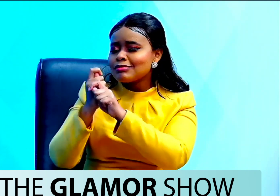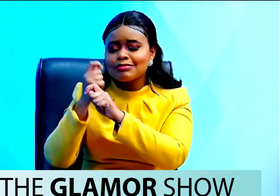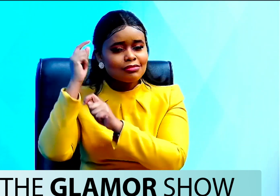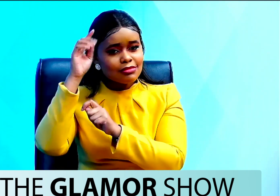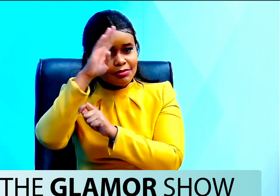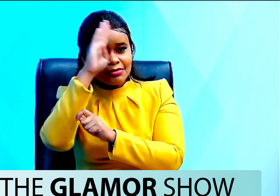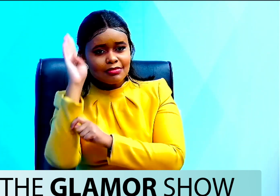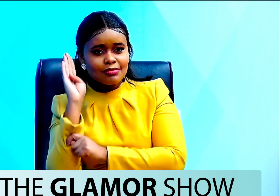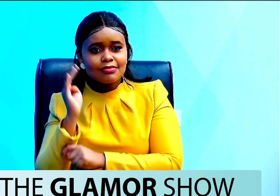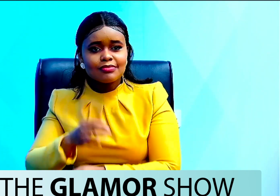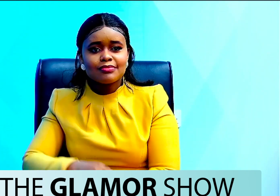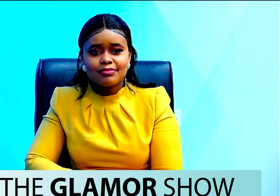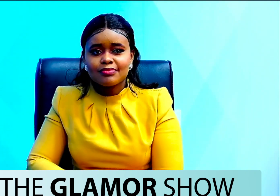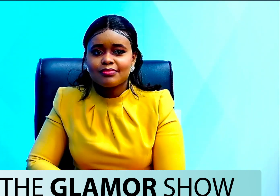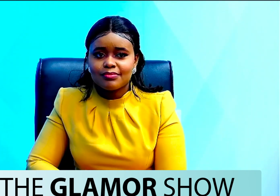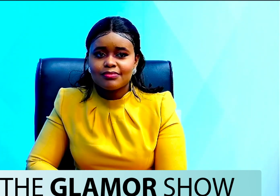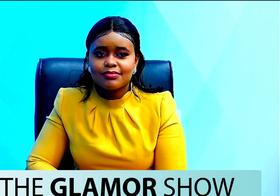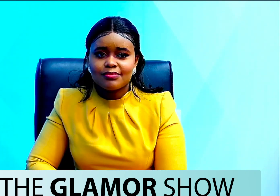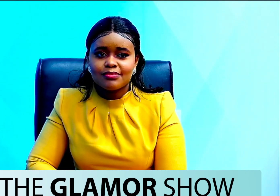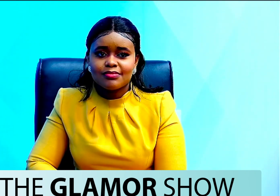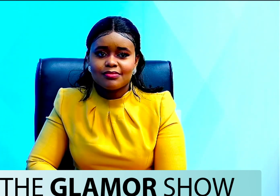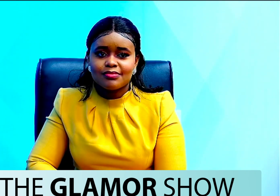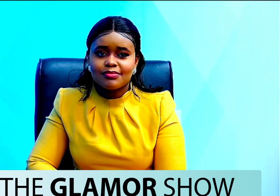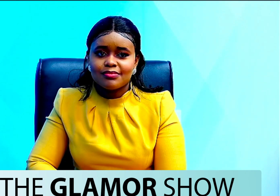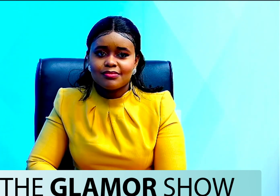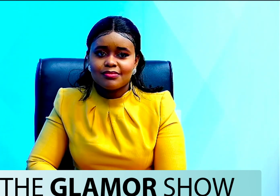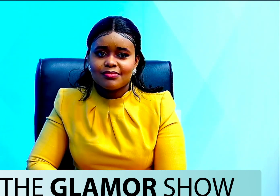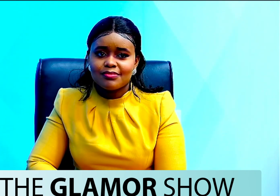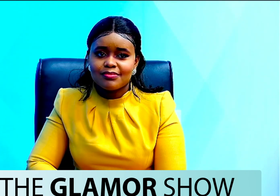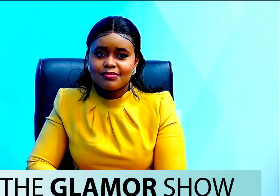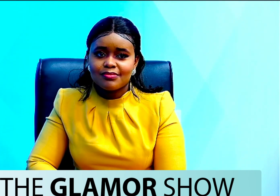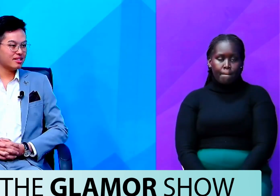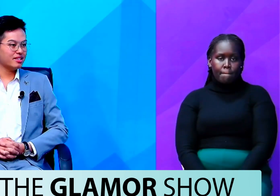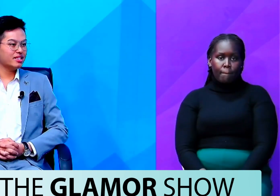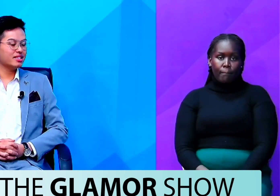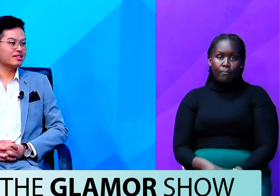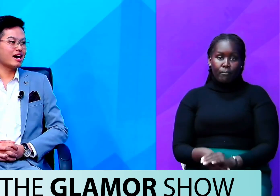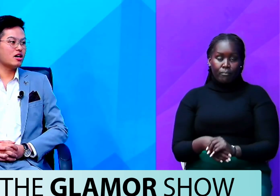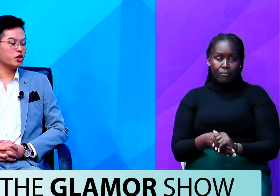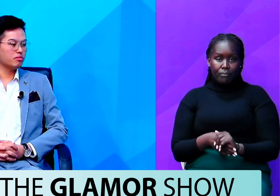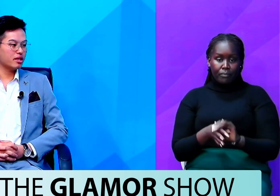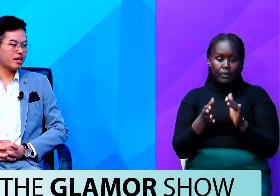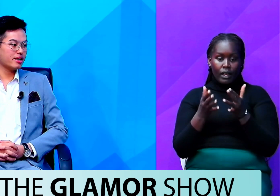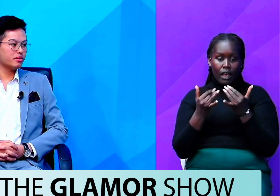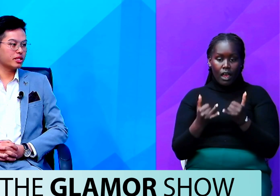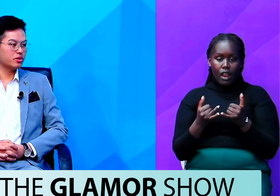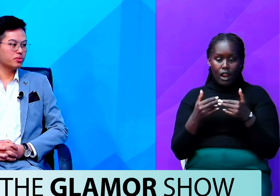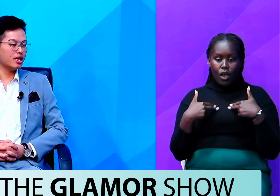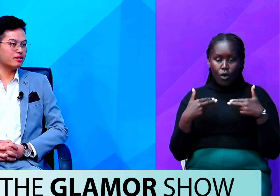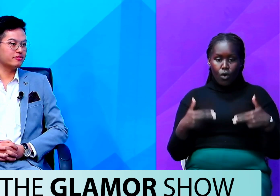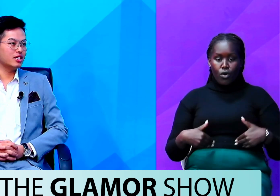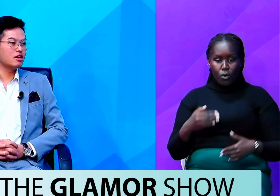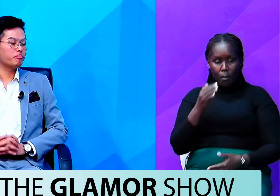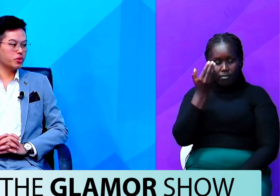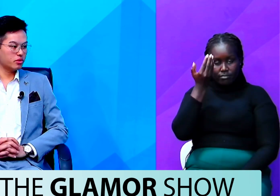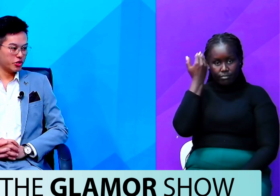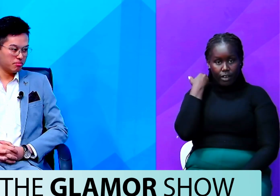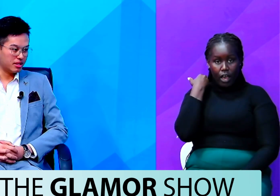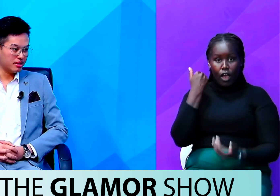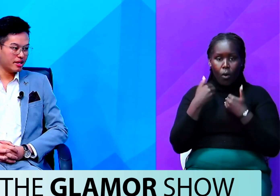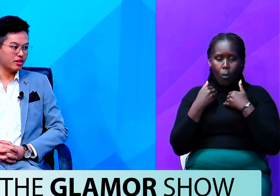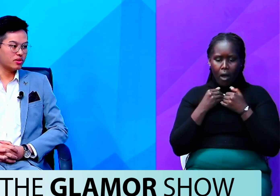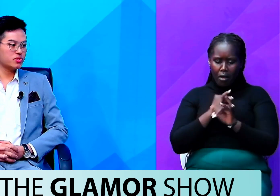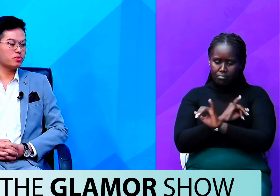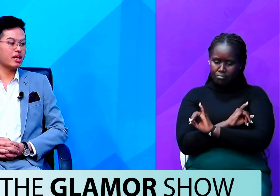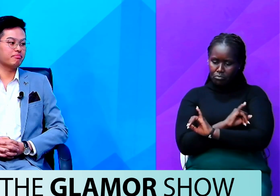good hair, but how can they differentiate the two? So basically now human hair we do have pure